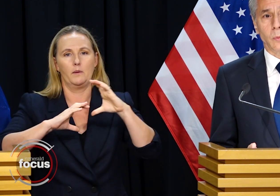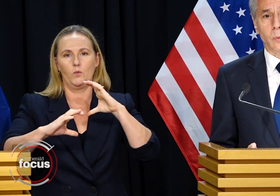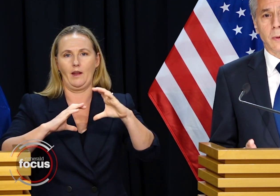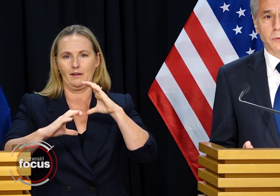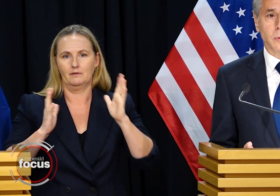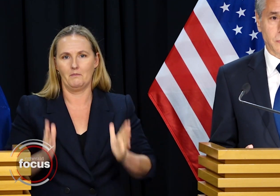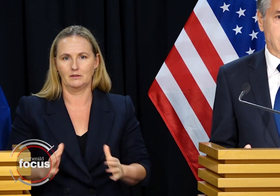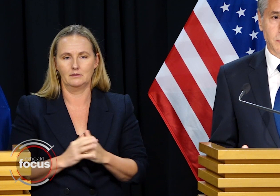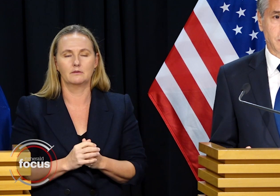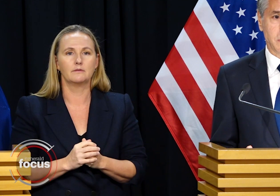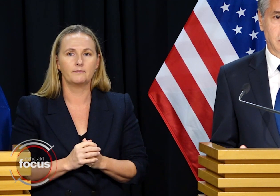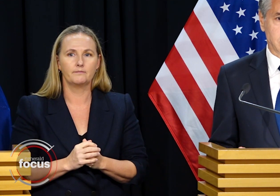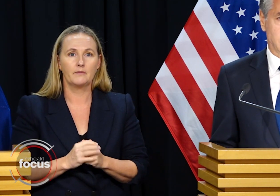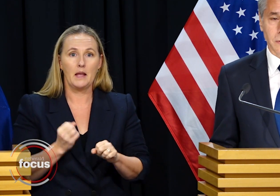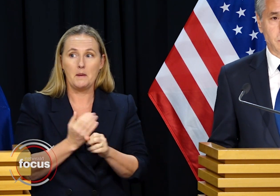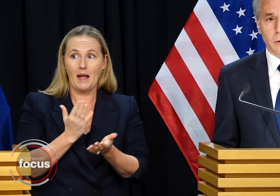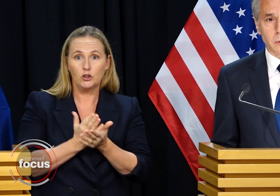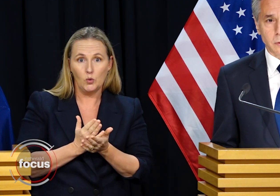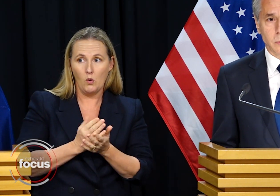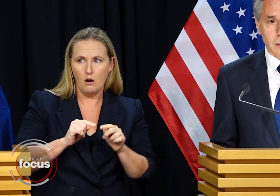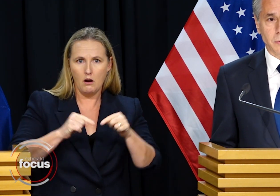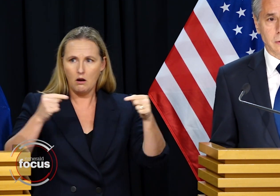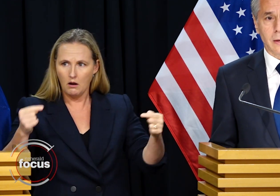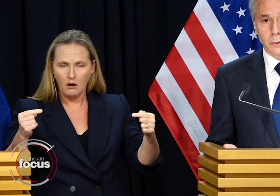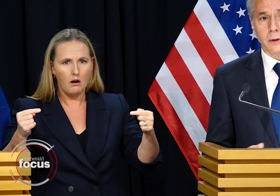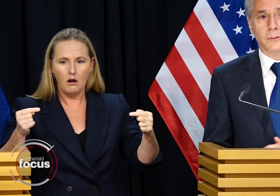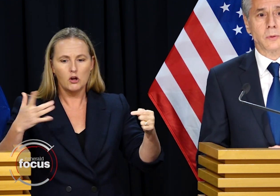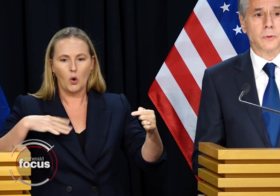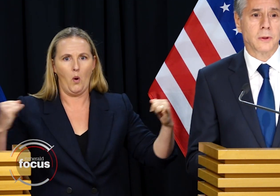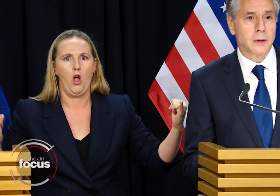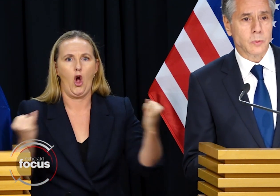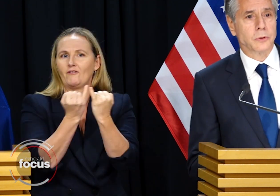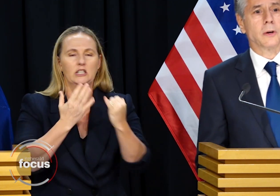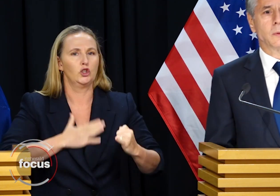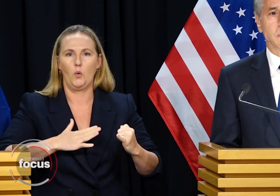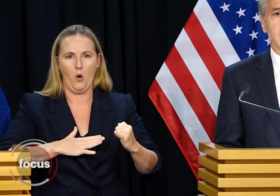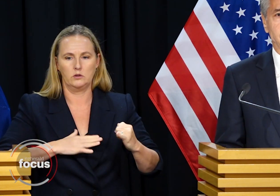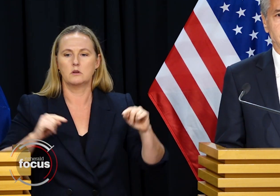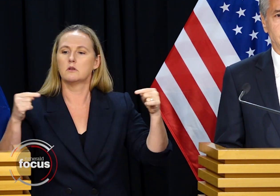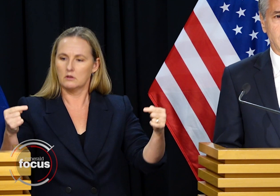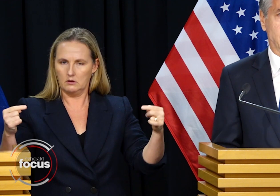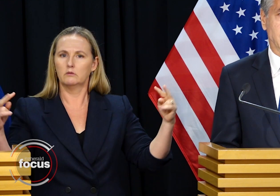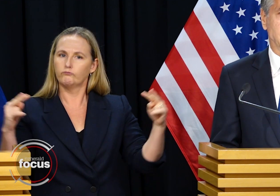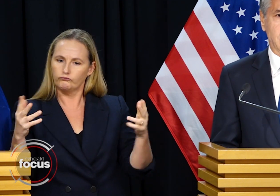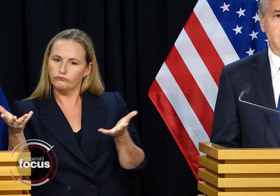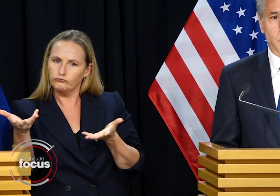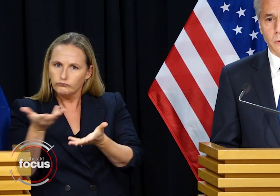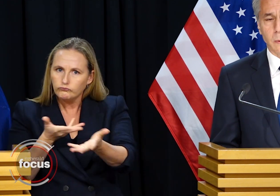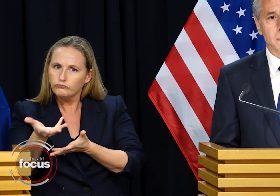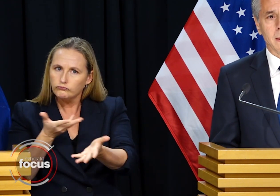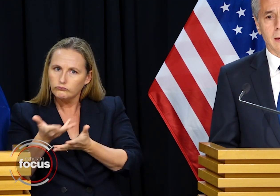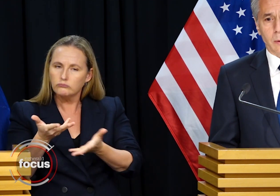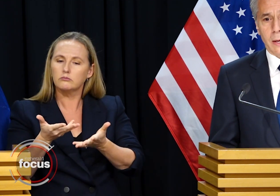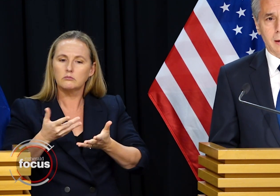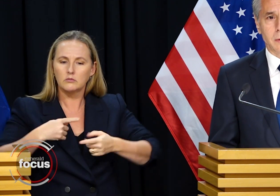that we make sure that the competition doesn't veer into conflict. And that really does start with talking, with engaging in a sustained way. That's exactly what we're